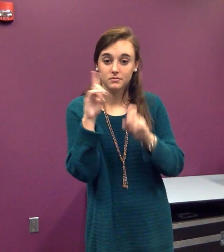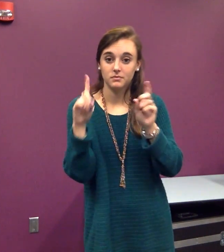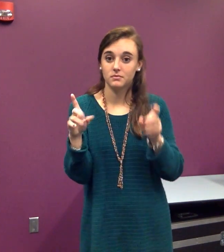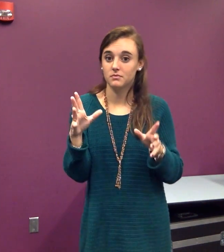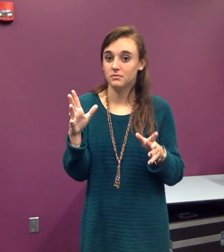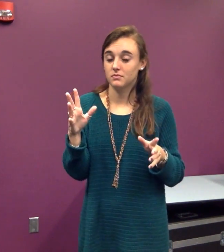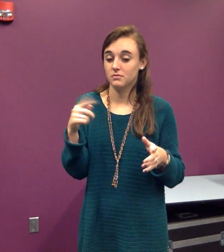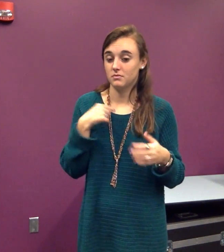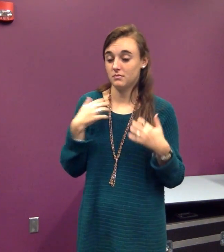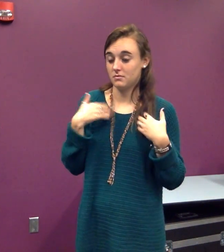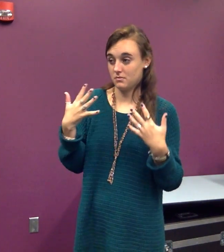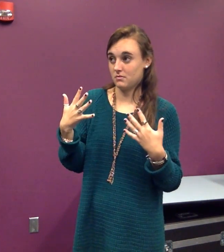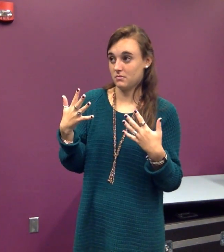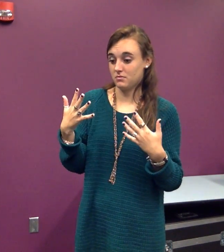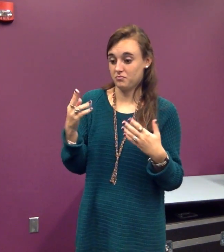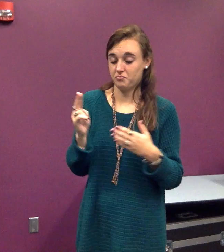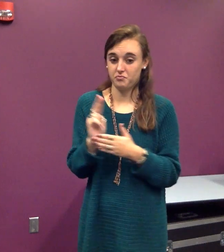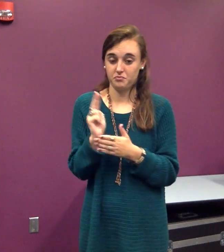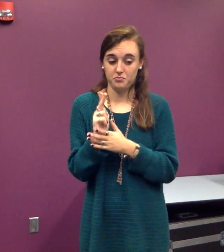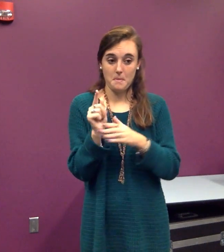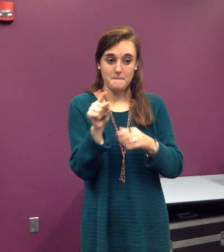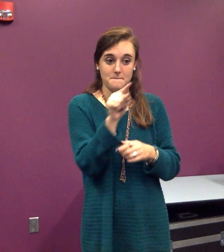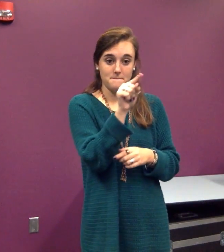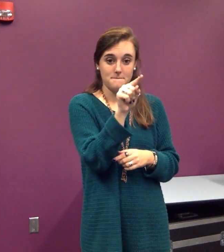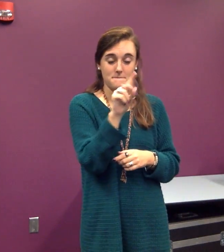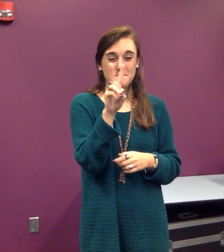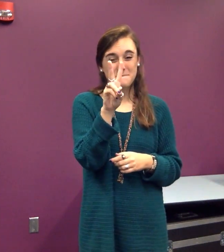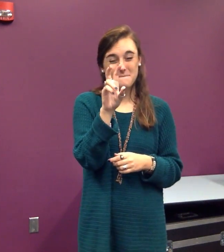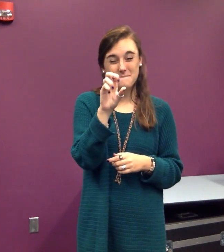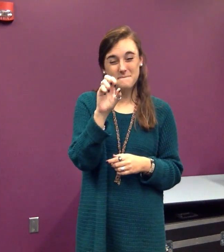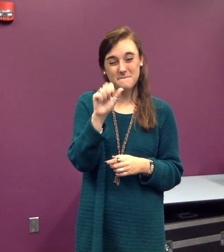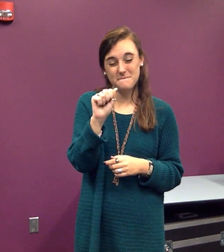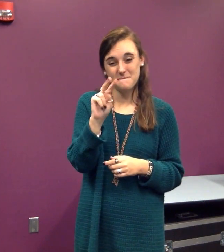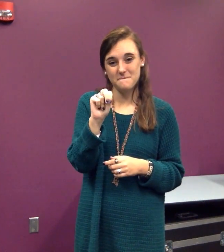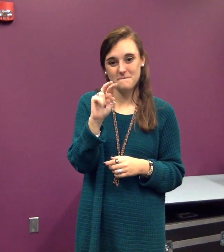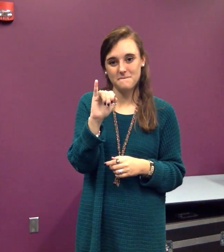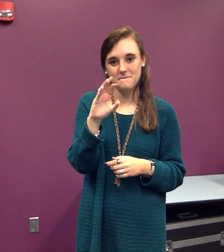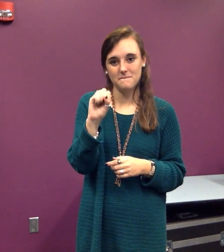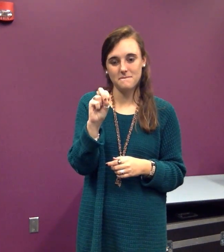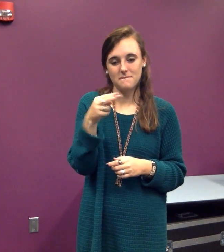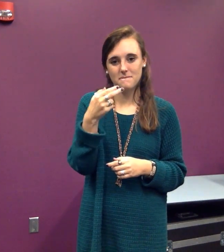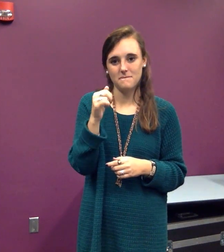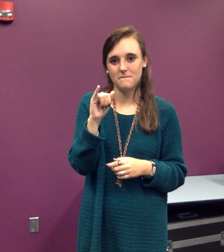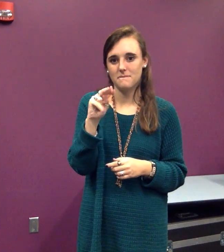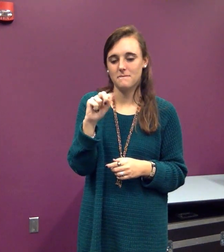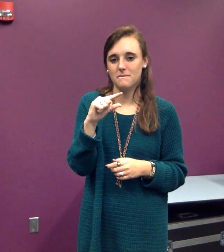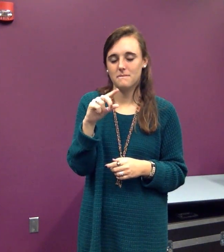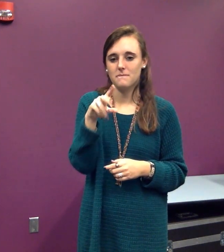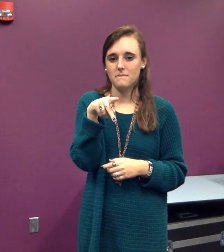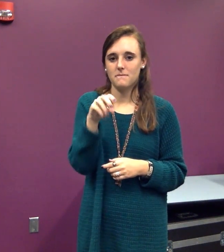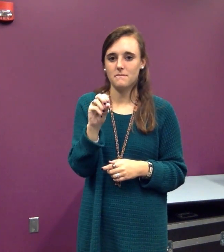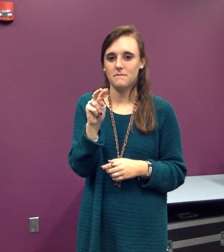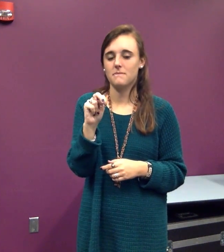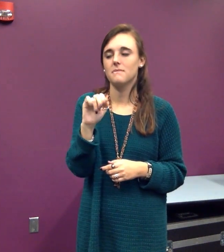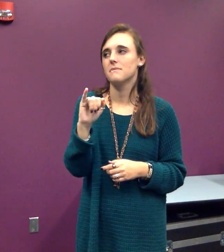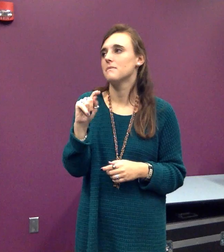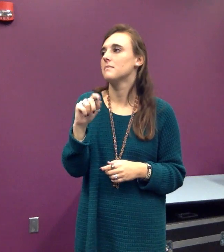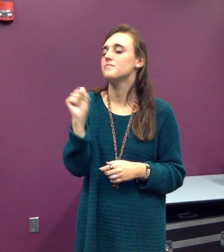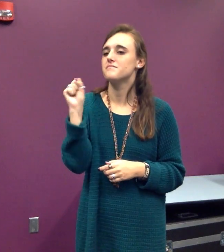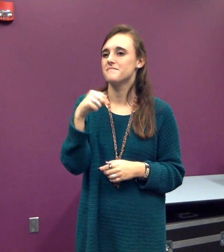use a vanishing point? Yes. 1 vanishing point. Don't do a new vanishing point for each